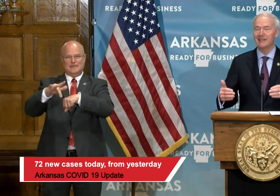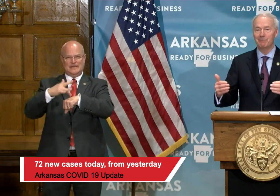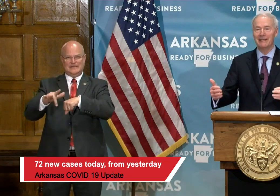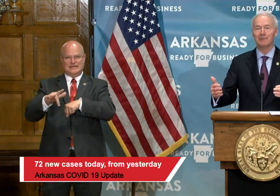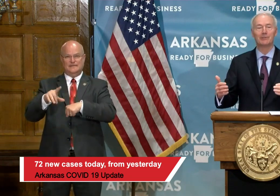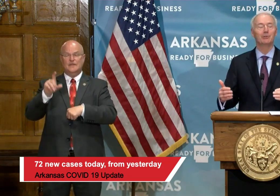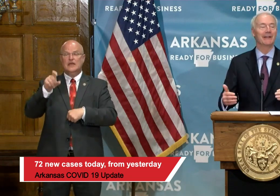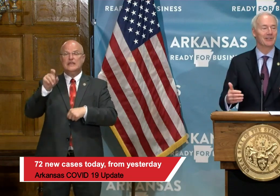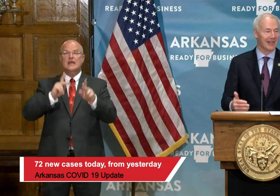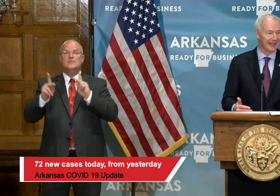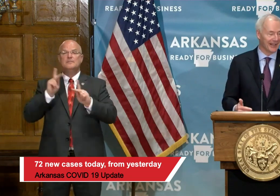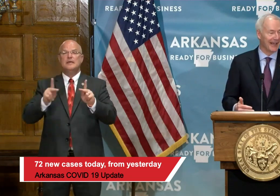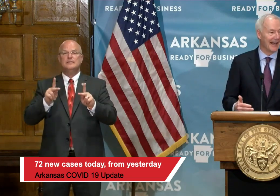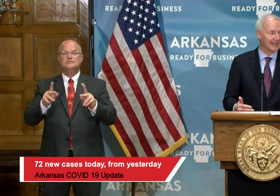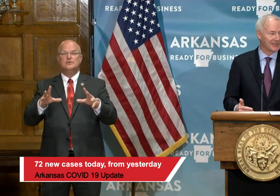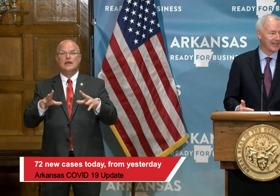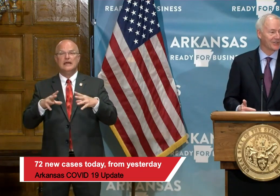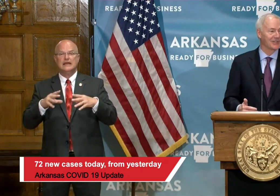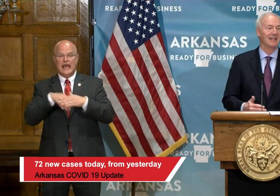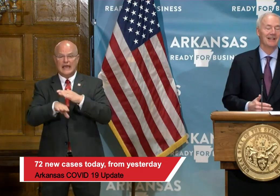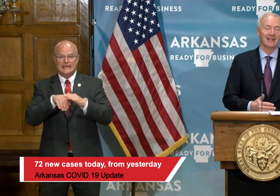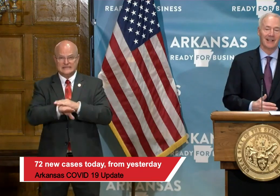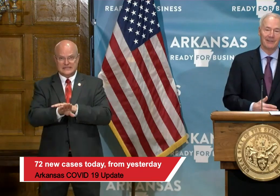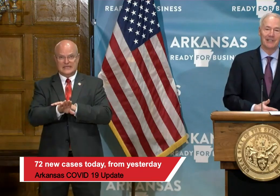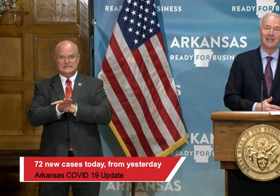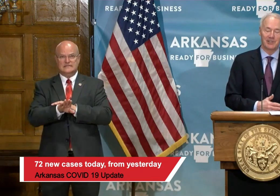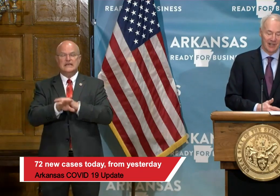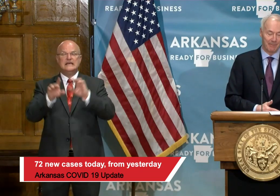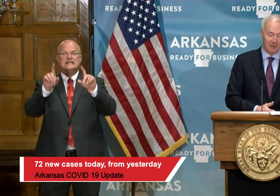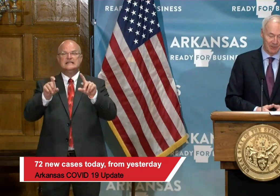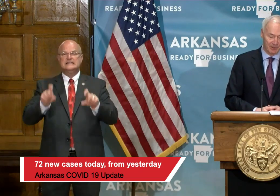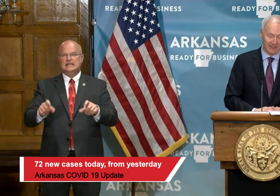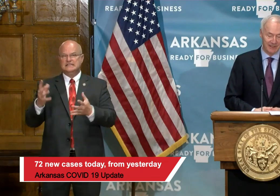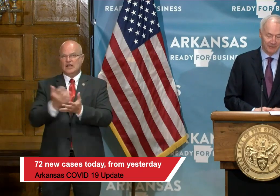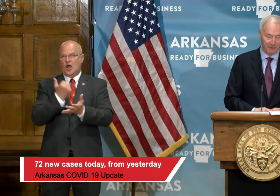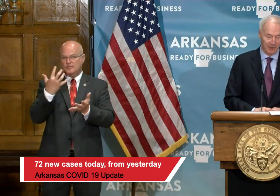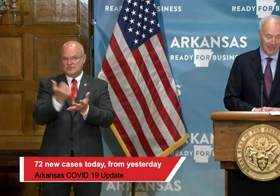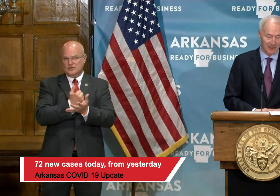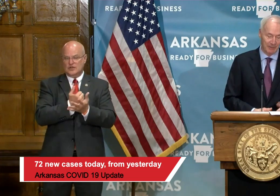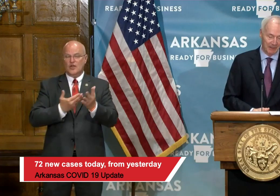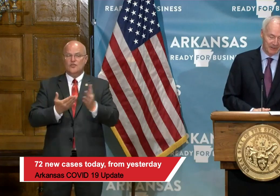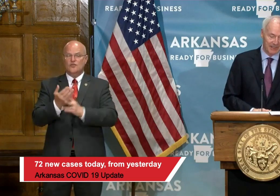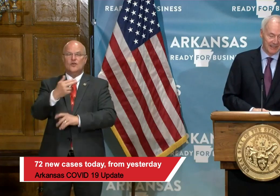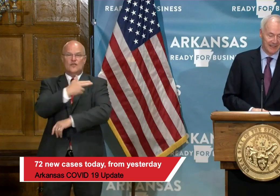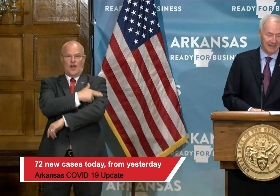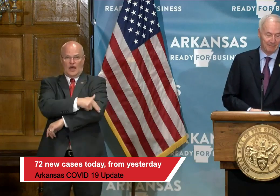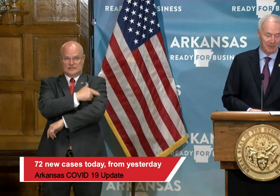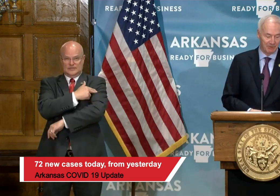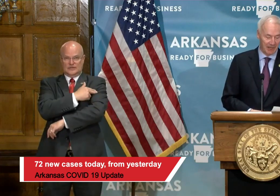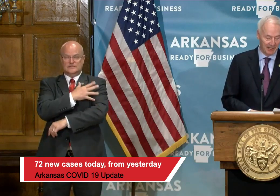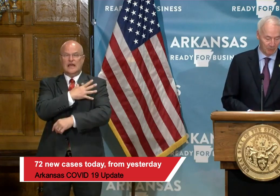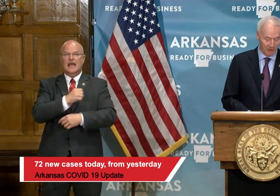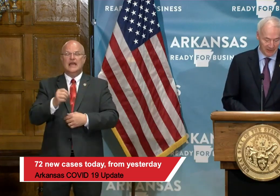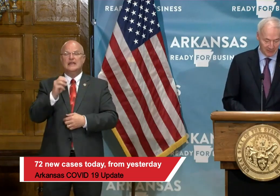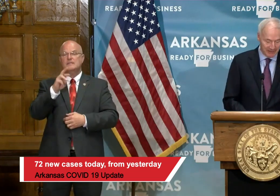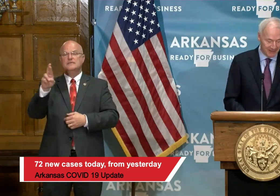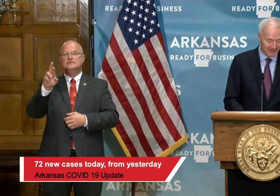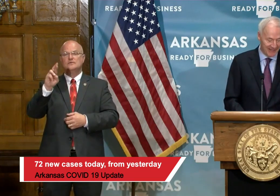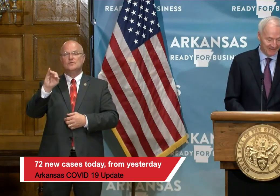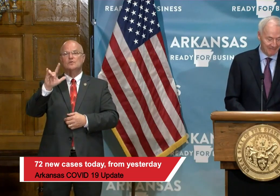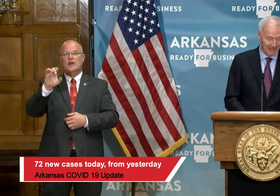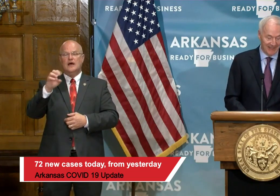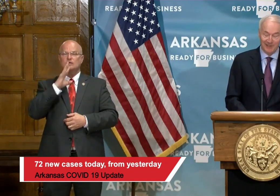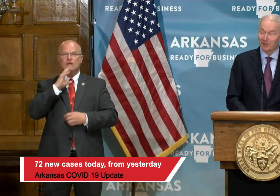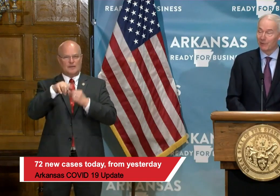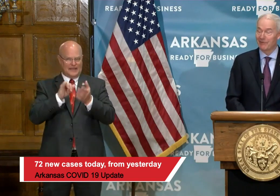availability. We need people to access the testing opportunity through the hospitals, and Mr. Ryle will speak